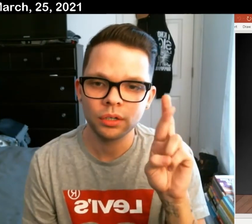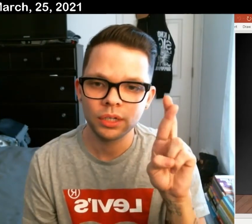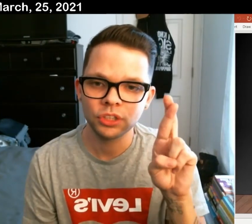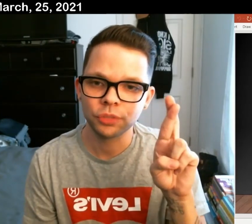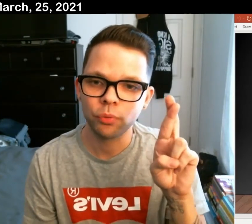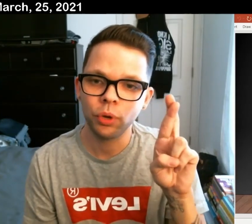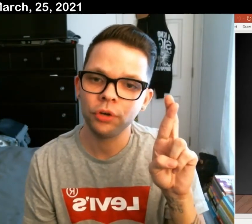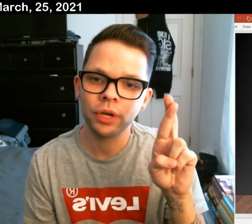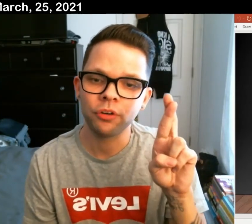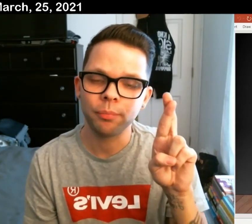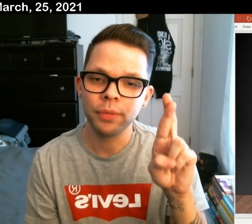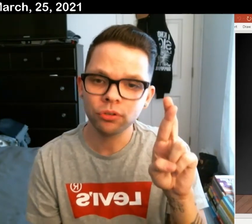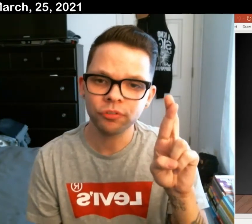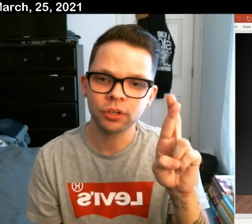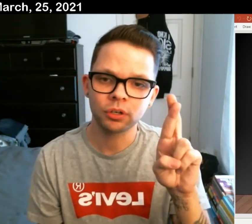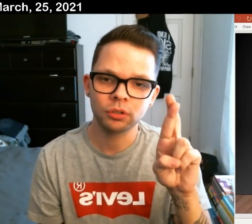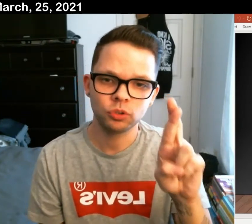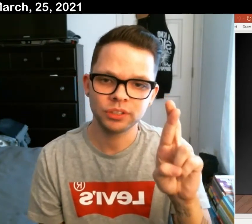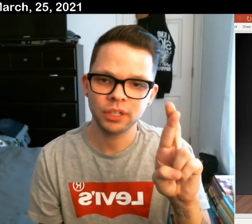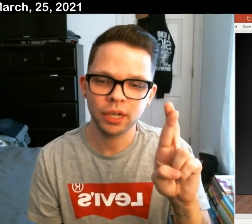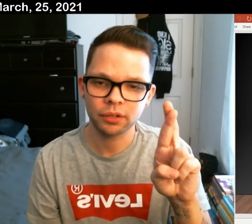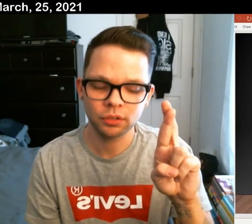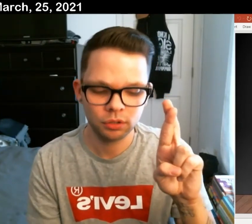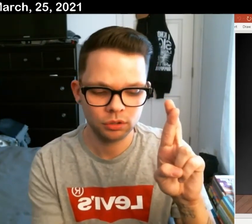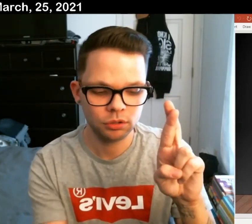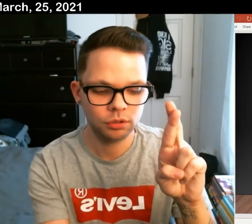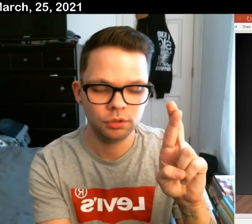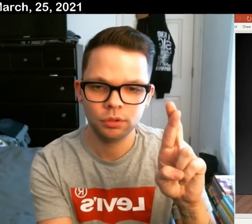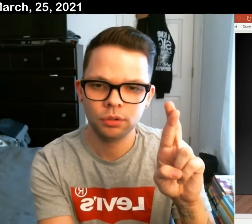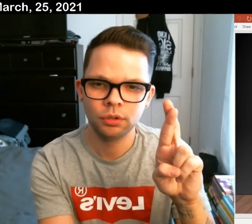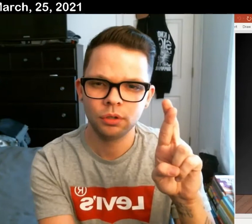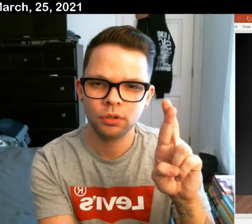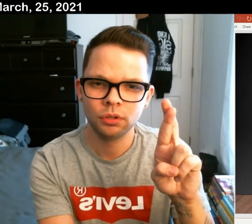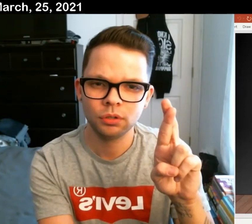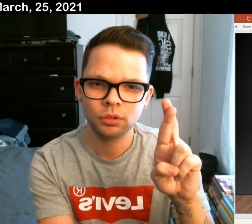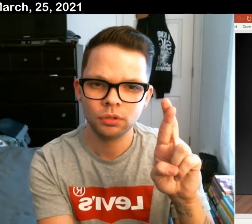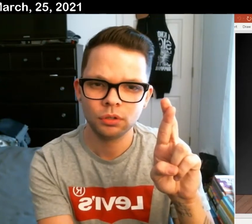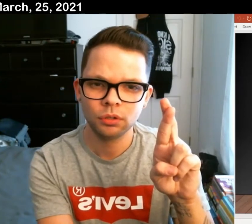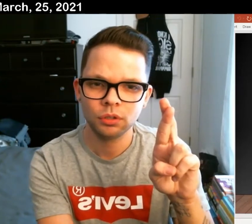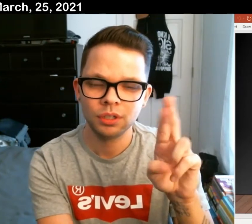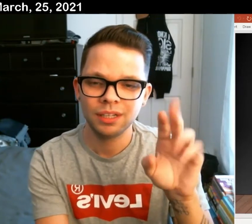R is your pointer and your middle finger twisted together.